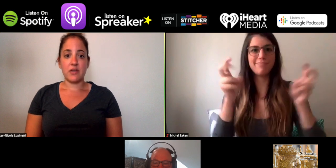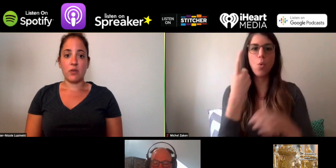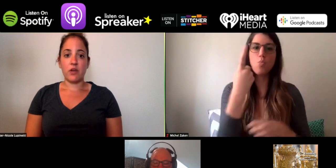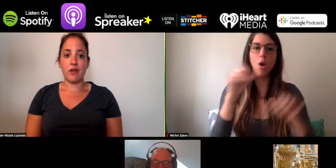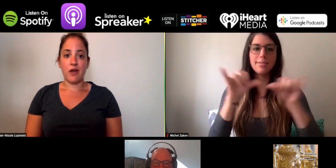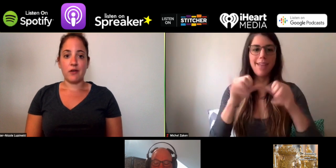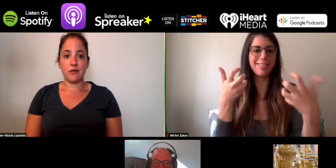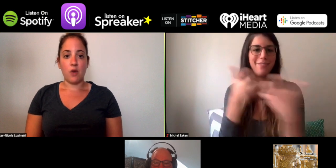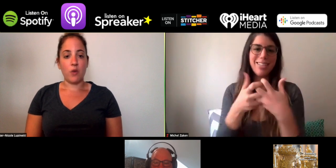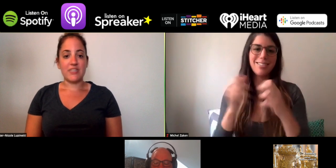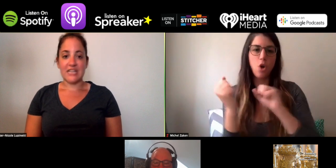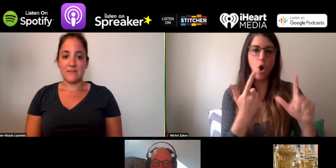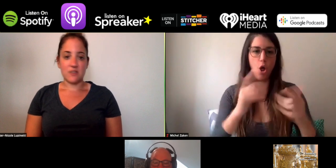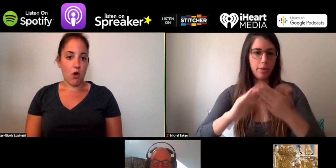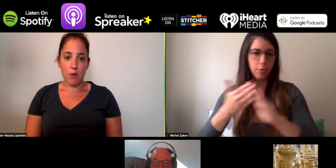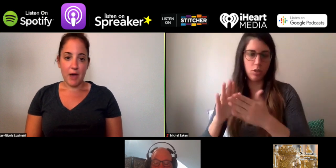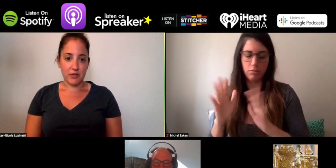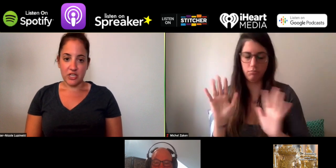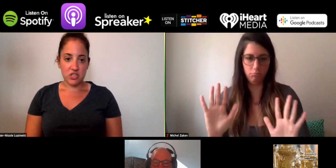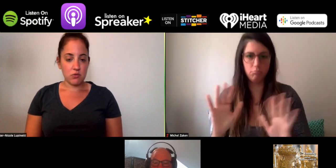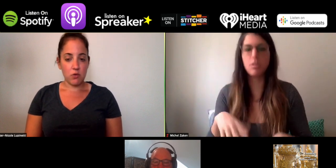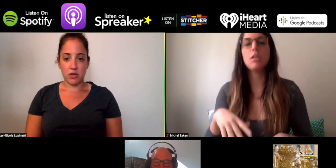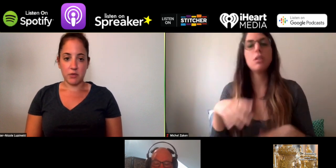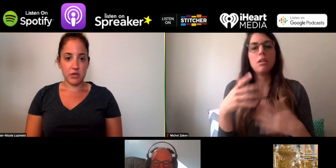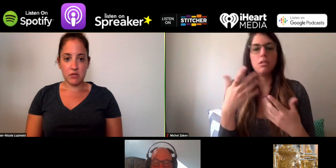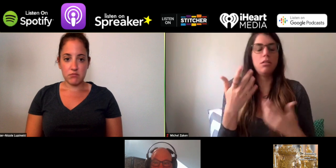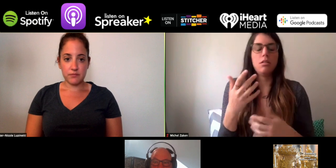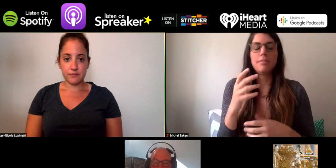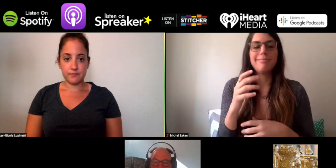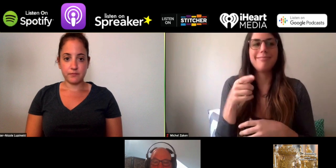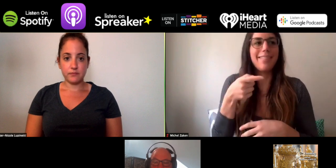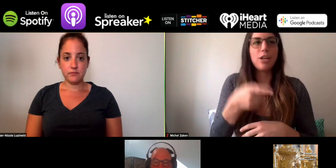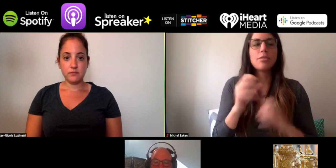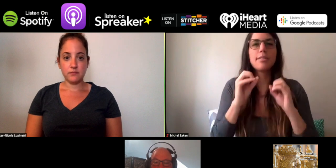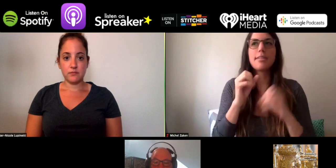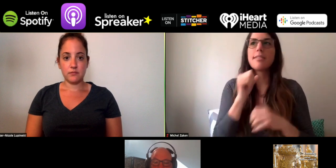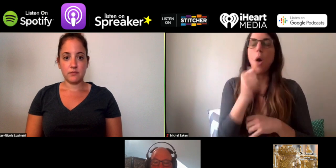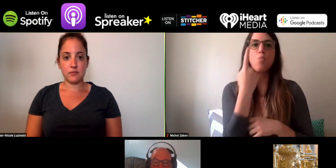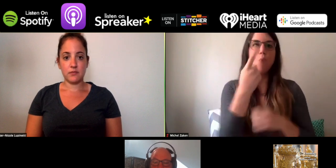So again, we are not a one-size-fits-all population or community.